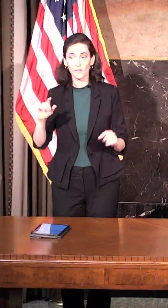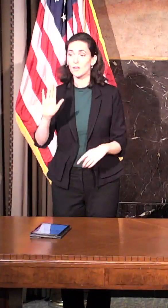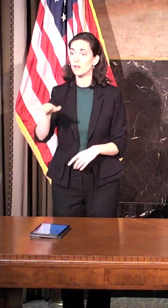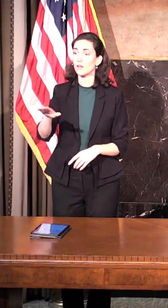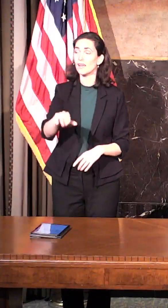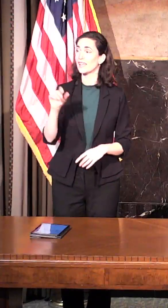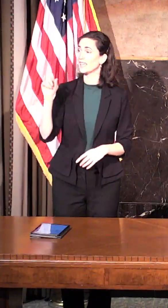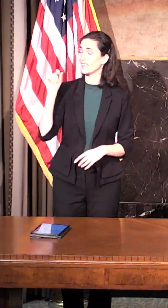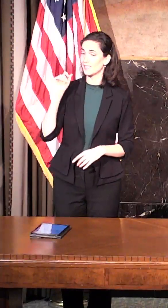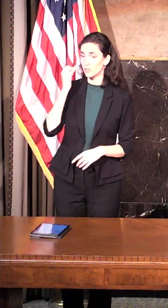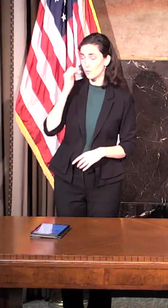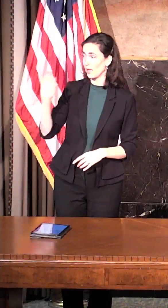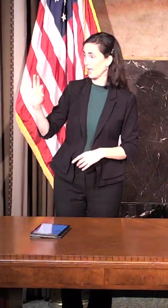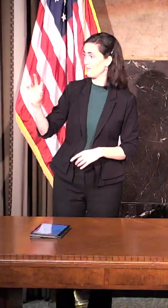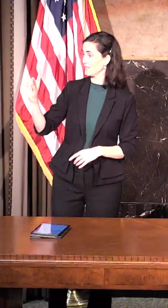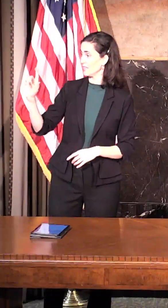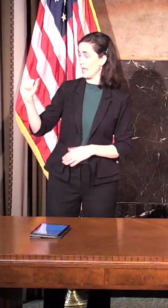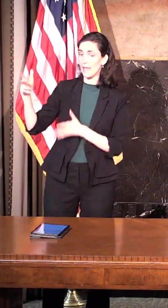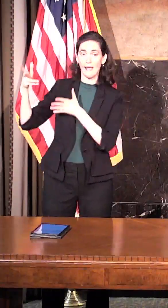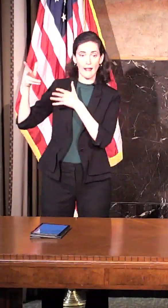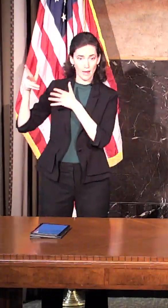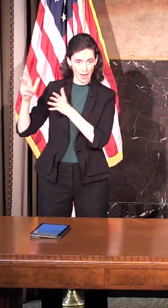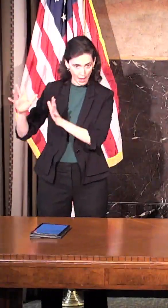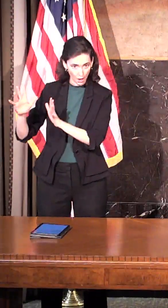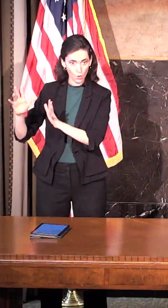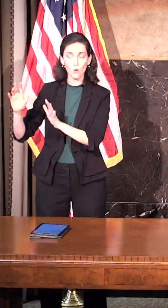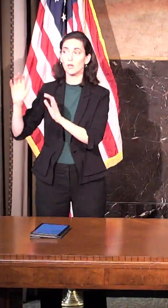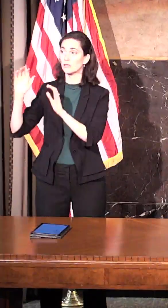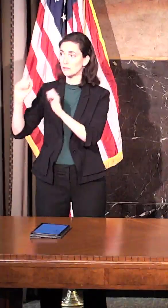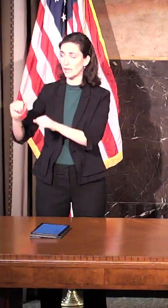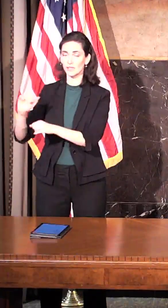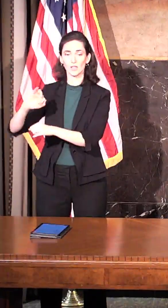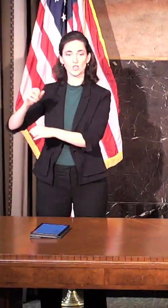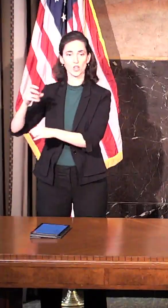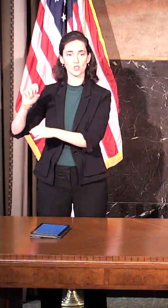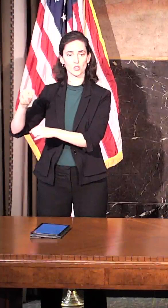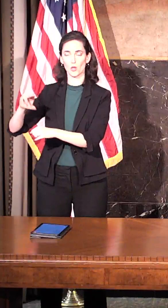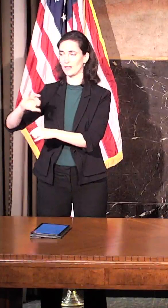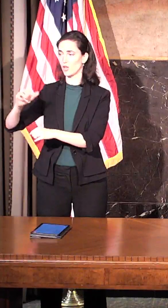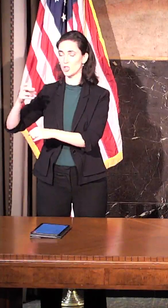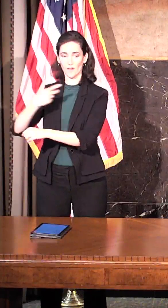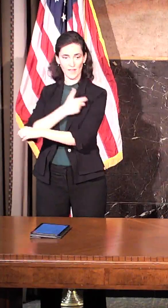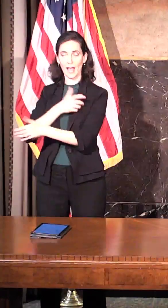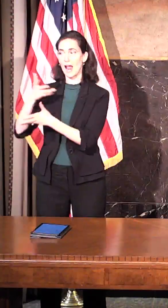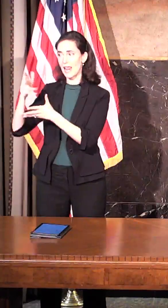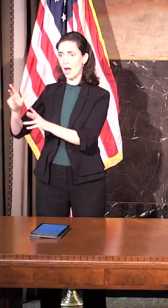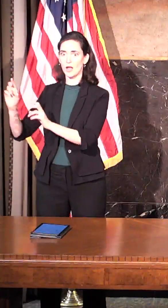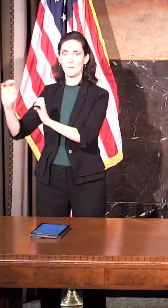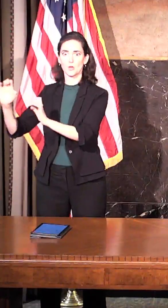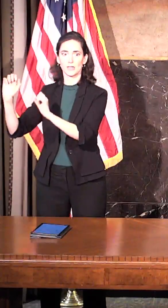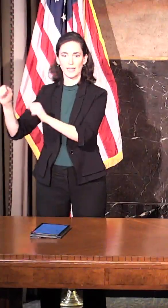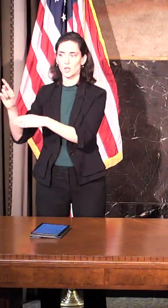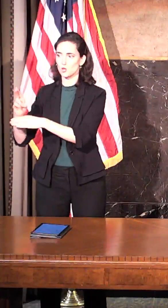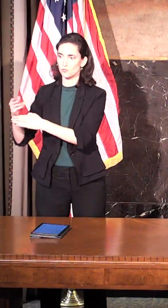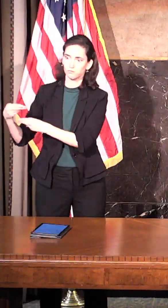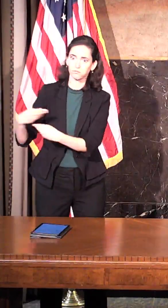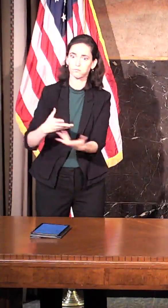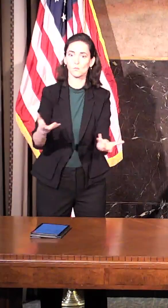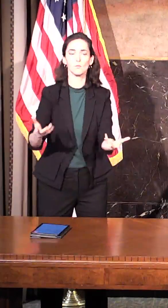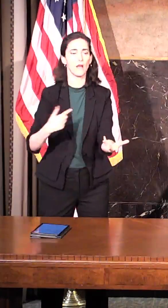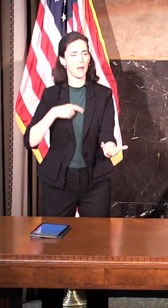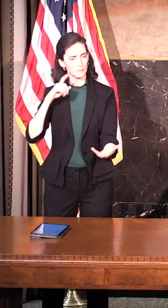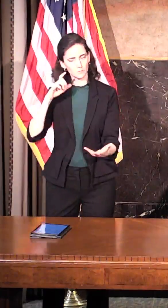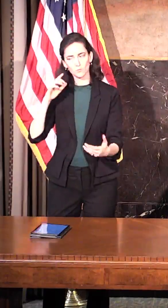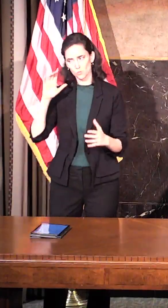FDA issues the emergency use authorization for the Johnson & Johnson vaccine, that it too will be